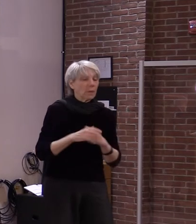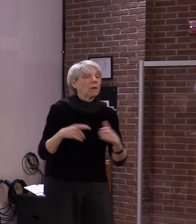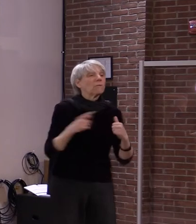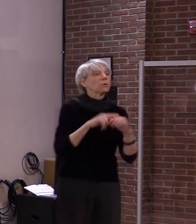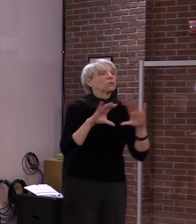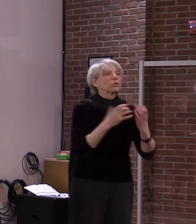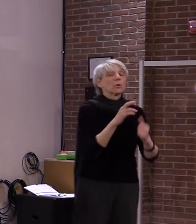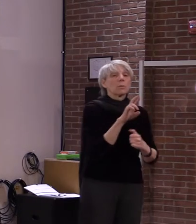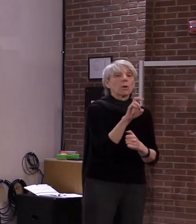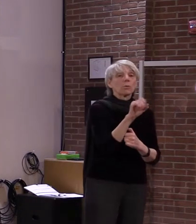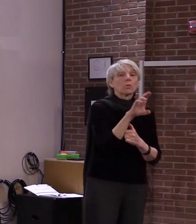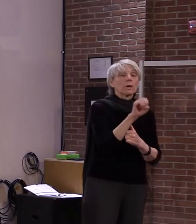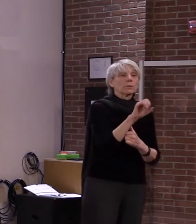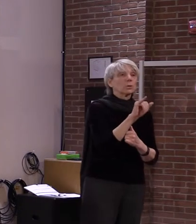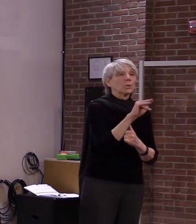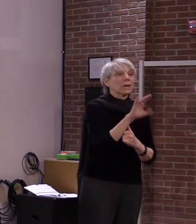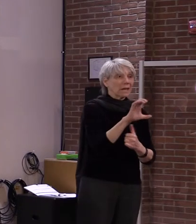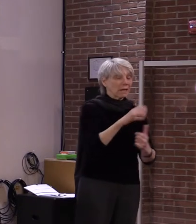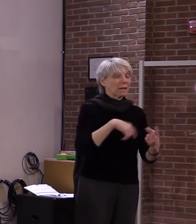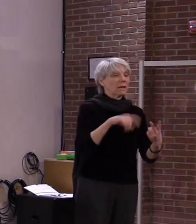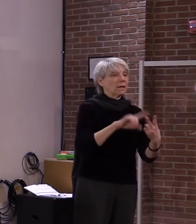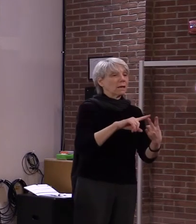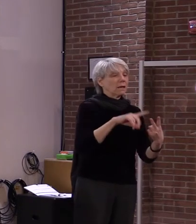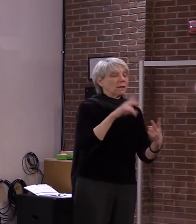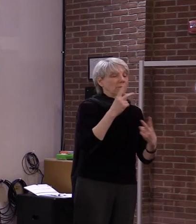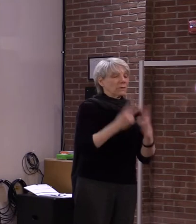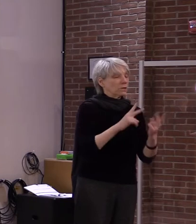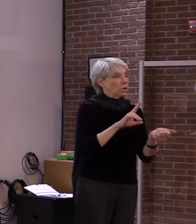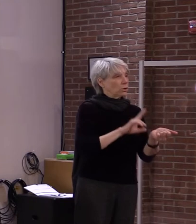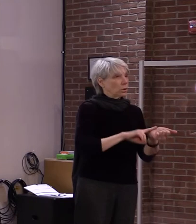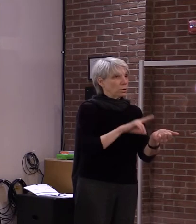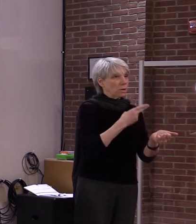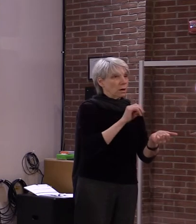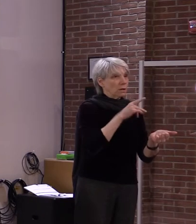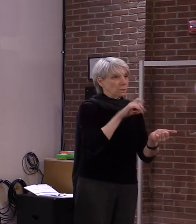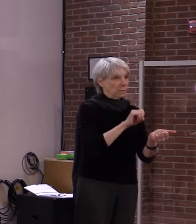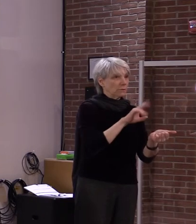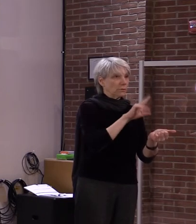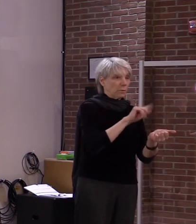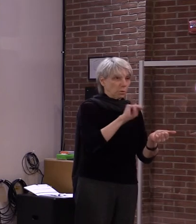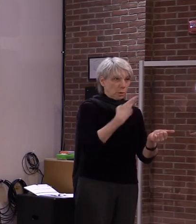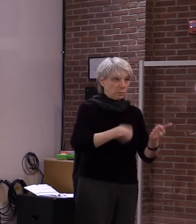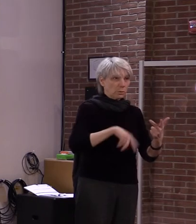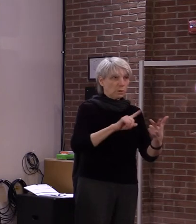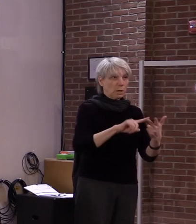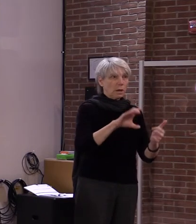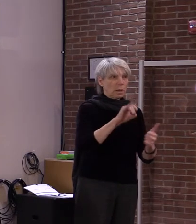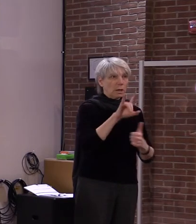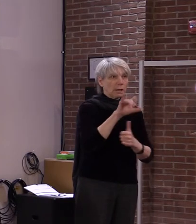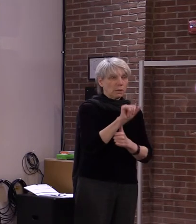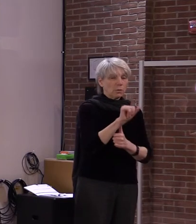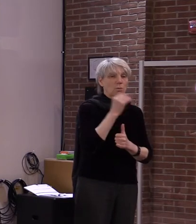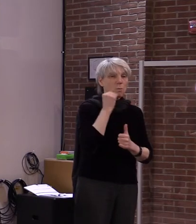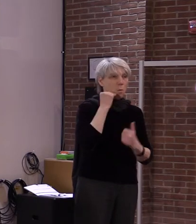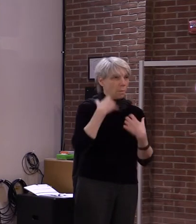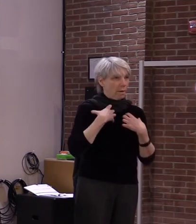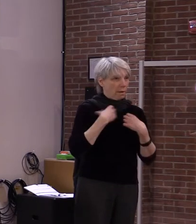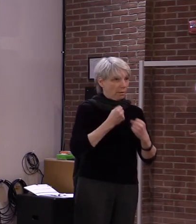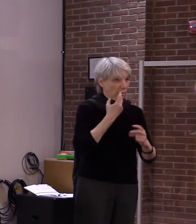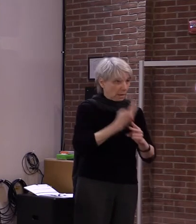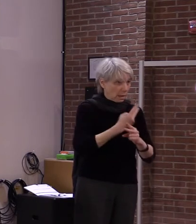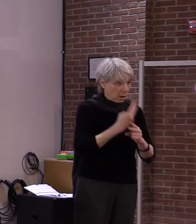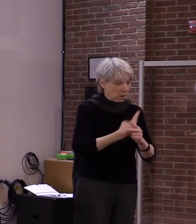ems visiting nurse and hospice for vermont and new hampshire caledonia home health and care